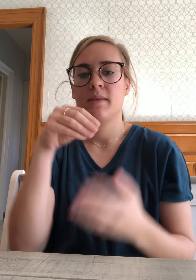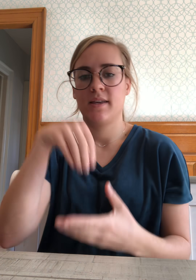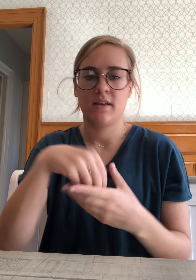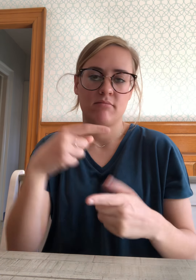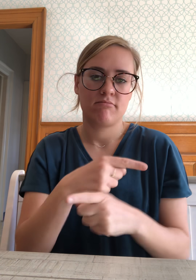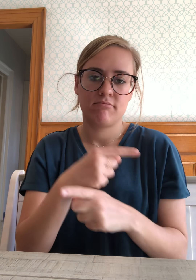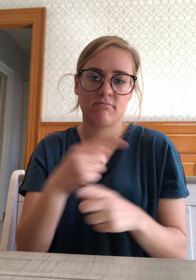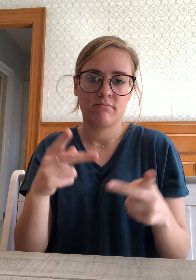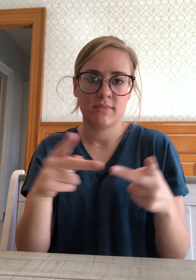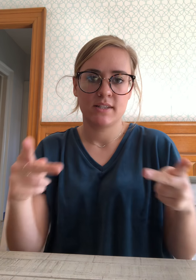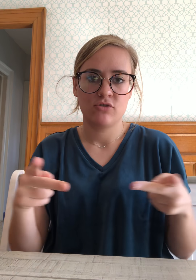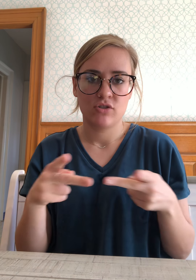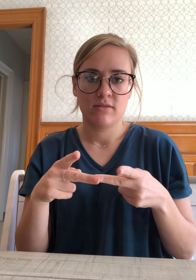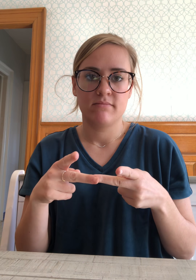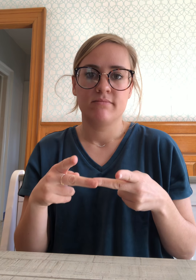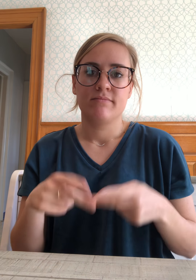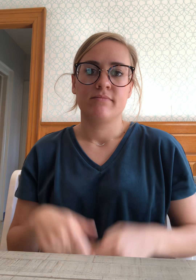were supposed to line up.